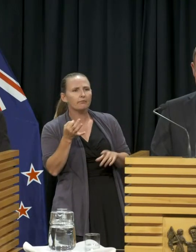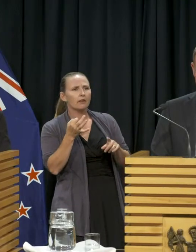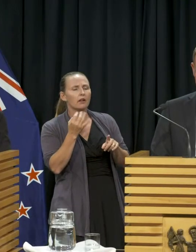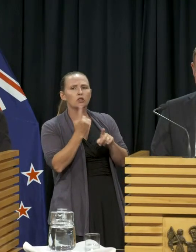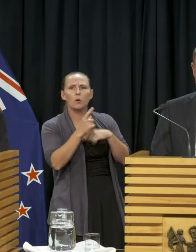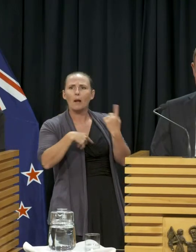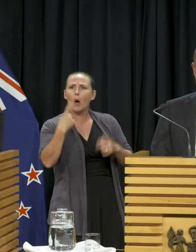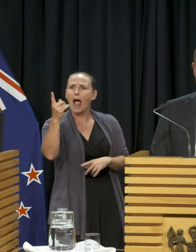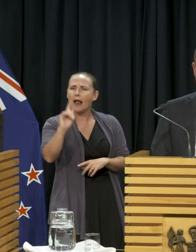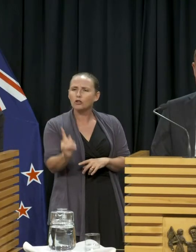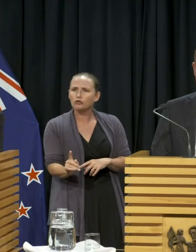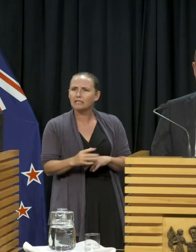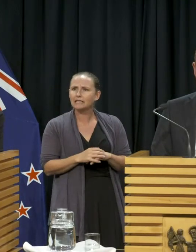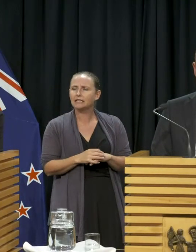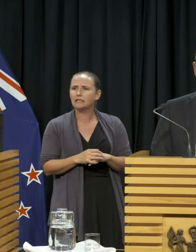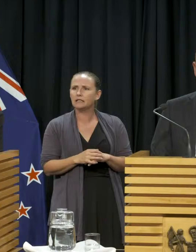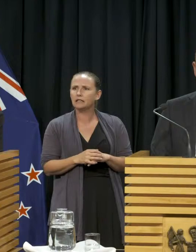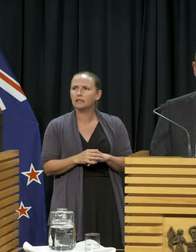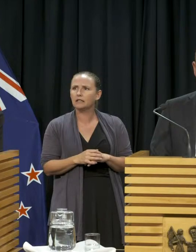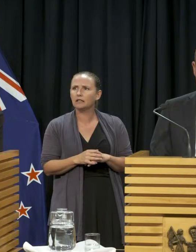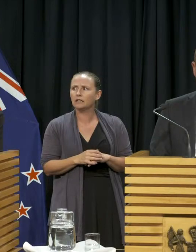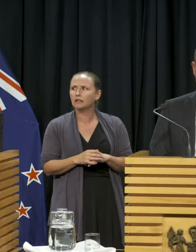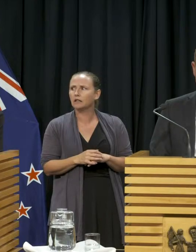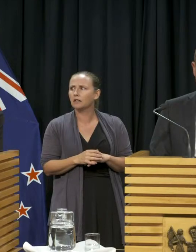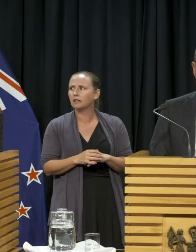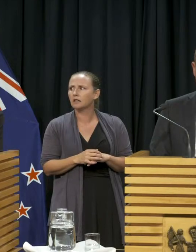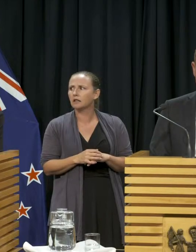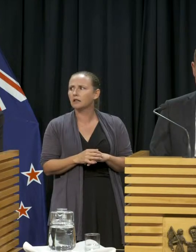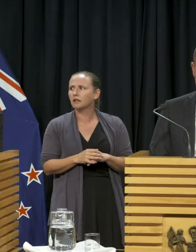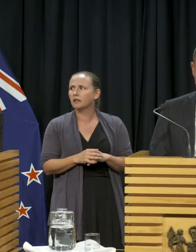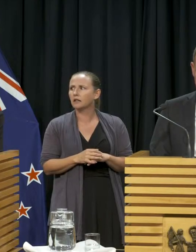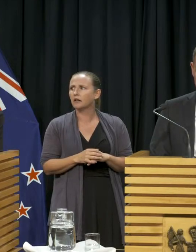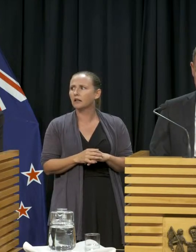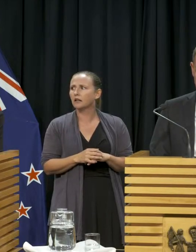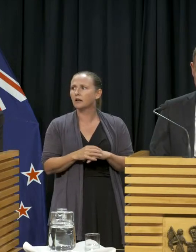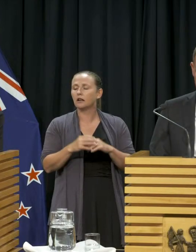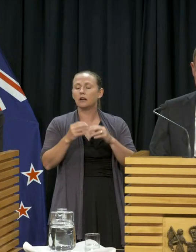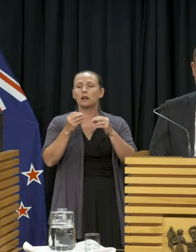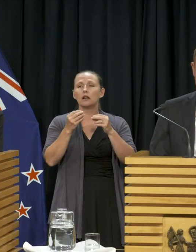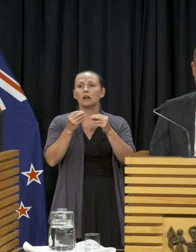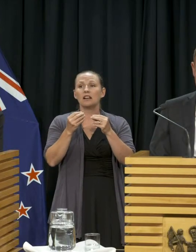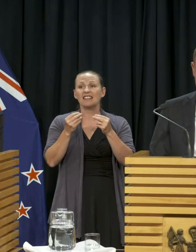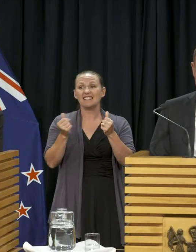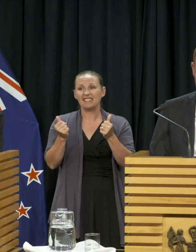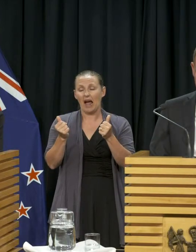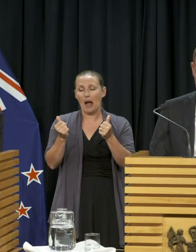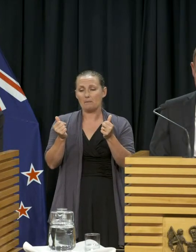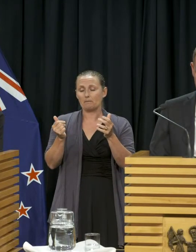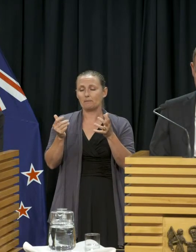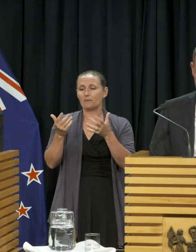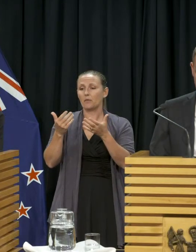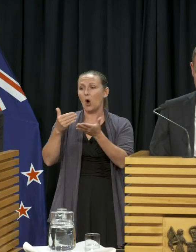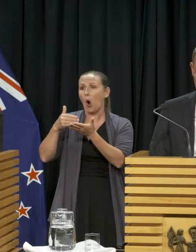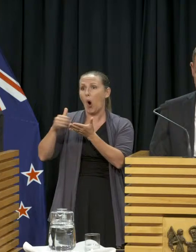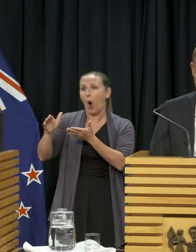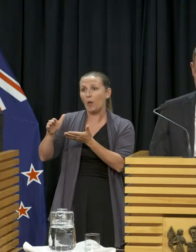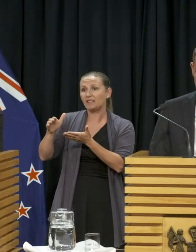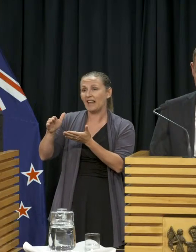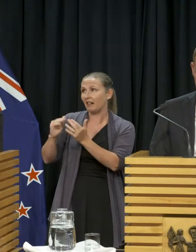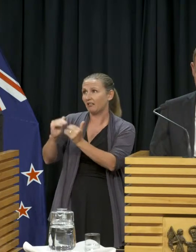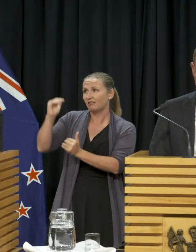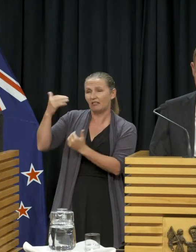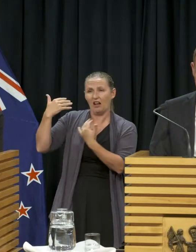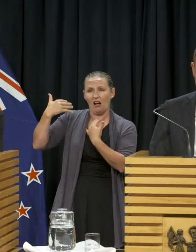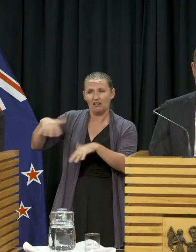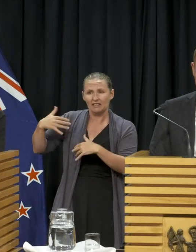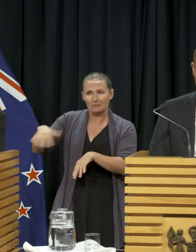some manufacturers that are curtailing production of their goods because wholesale prices are really high. Yeah. Is the government looking at